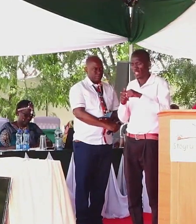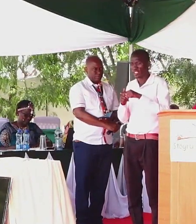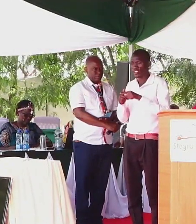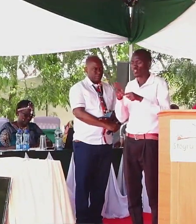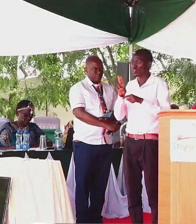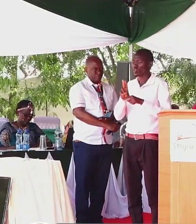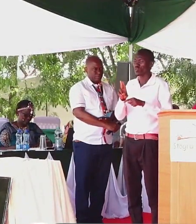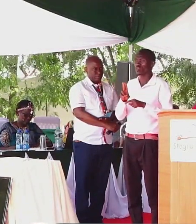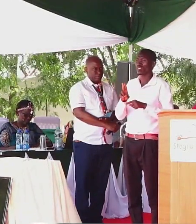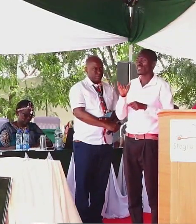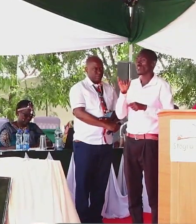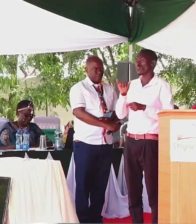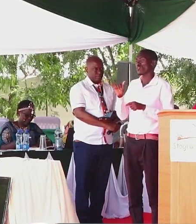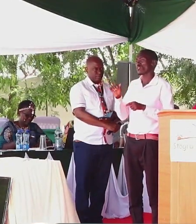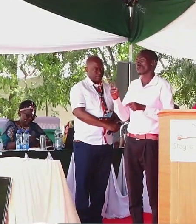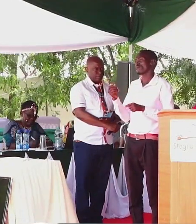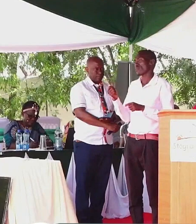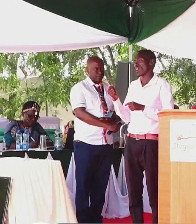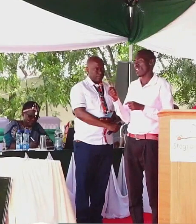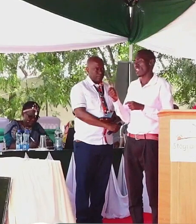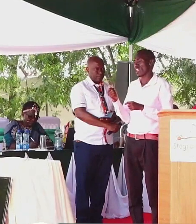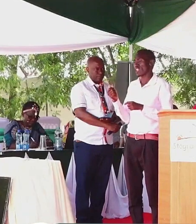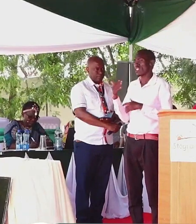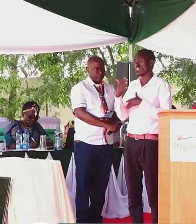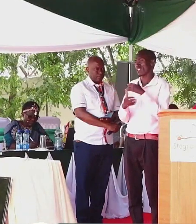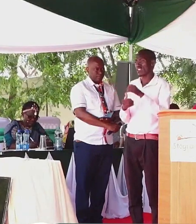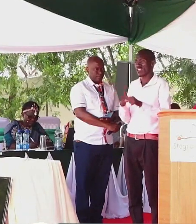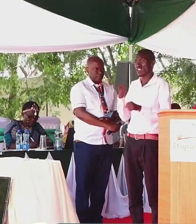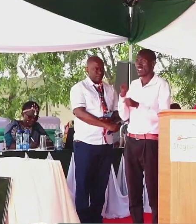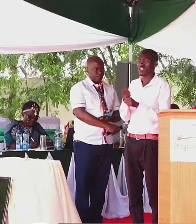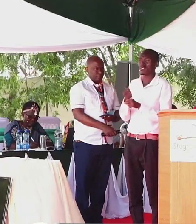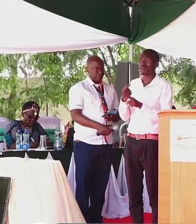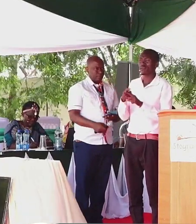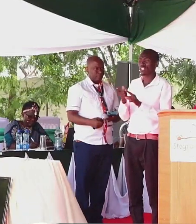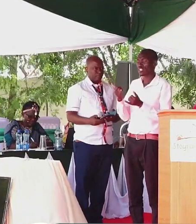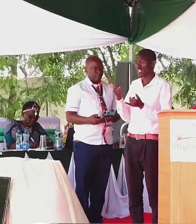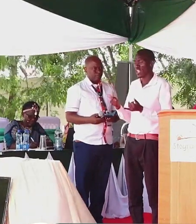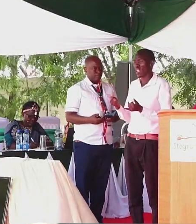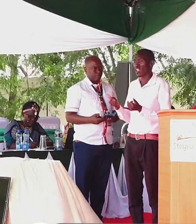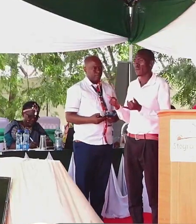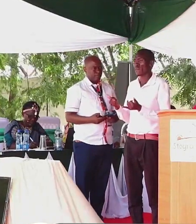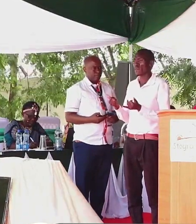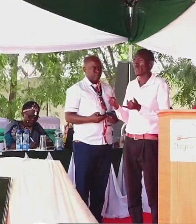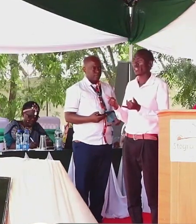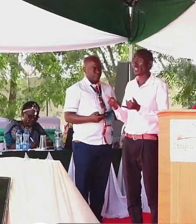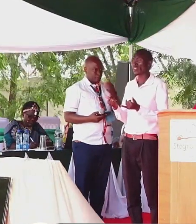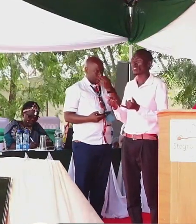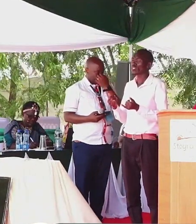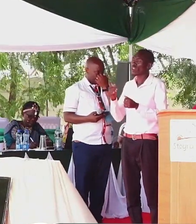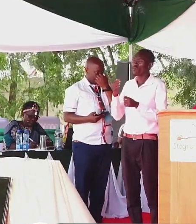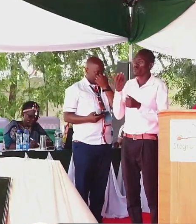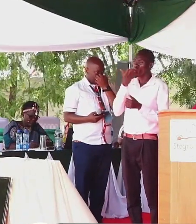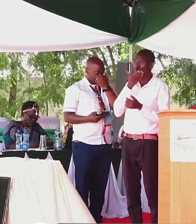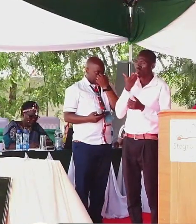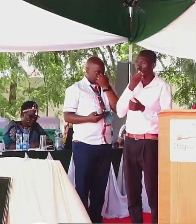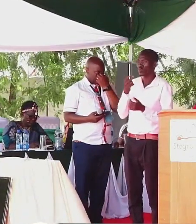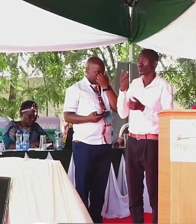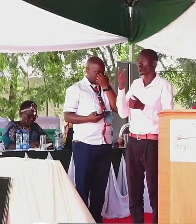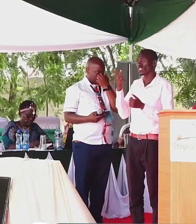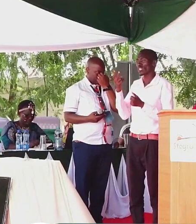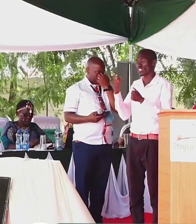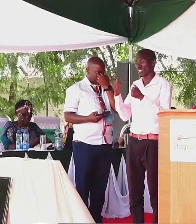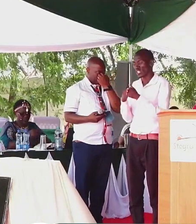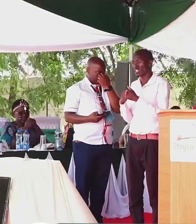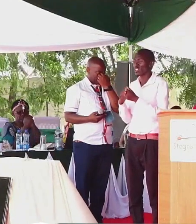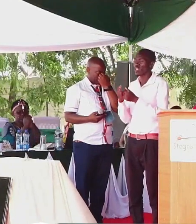money annually. We have operational maintenance at 20 million. We have UGI 28. We have